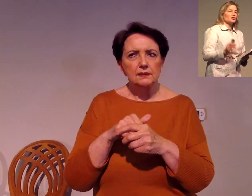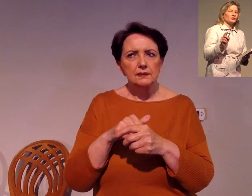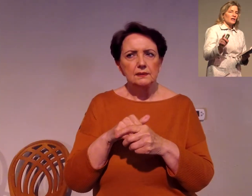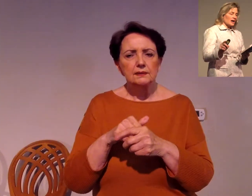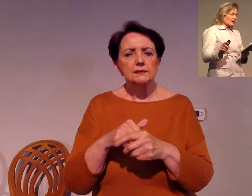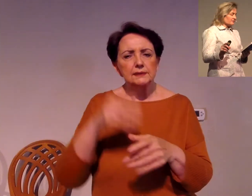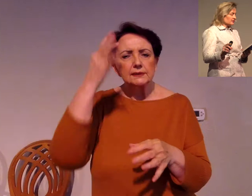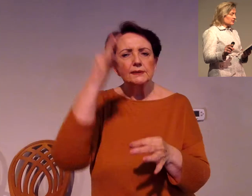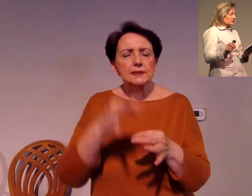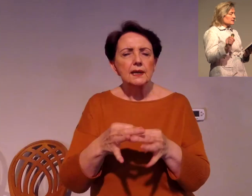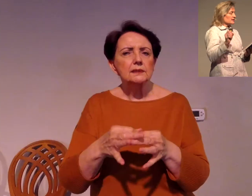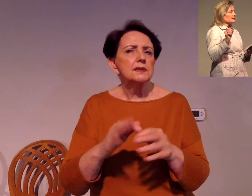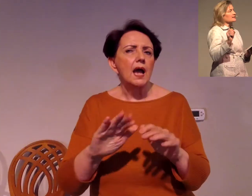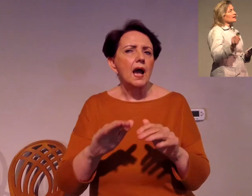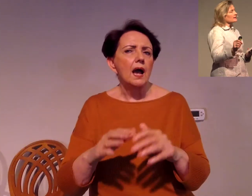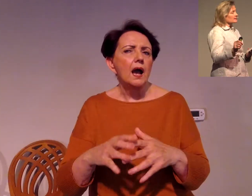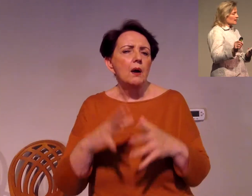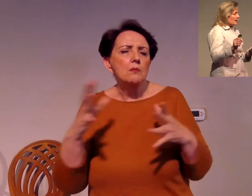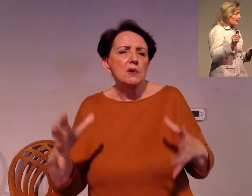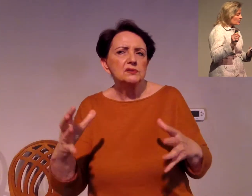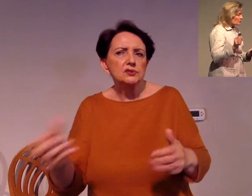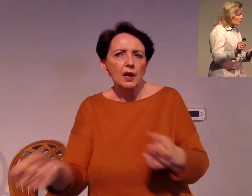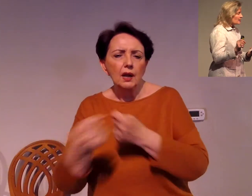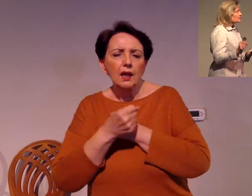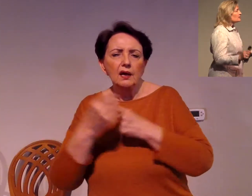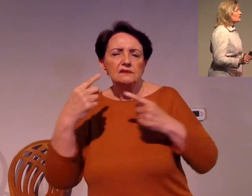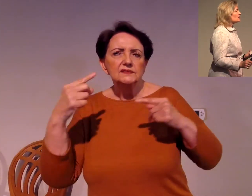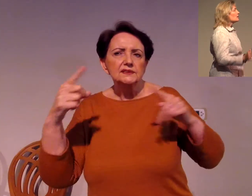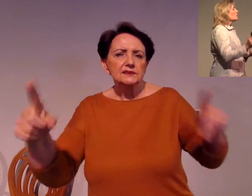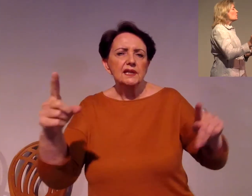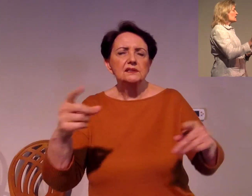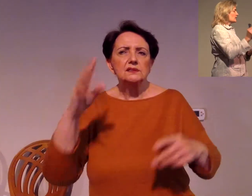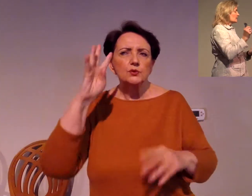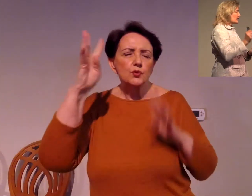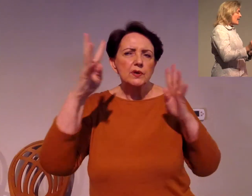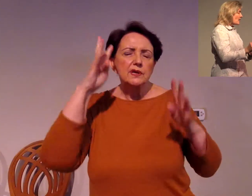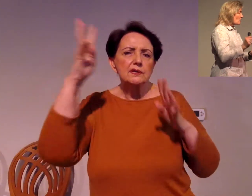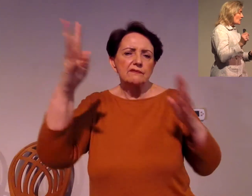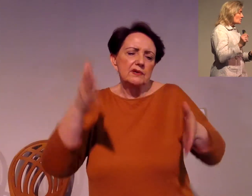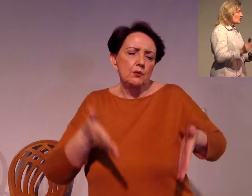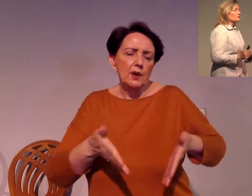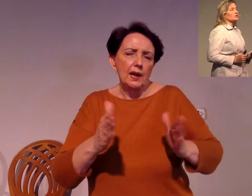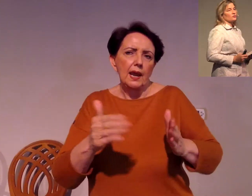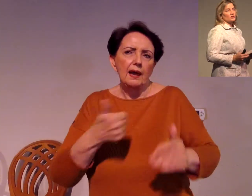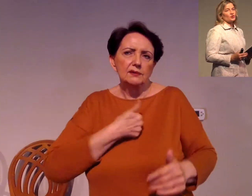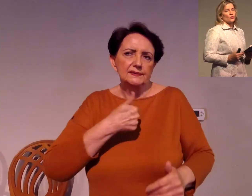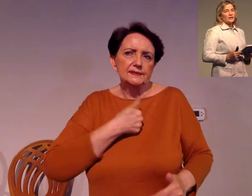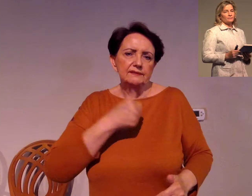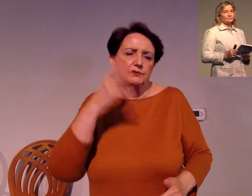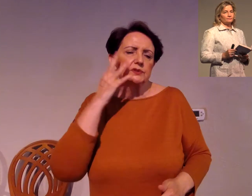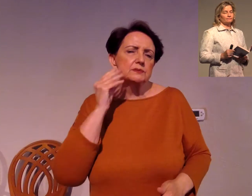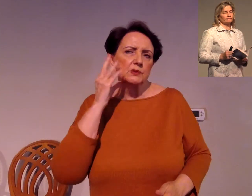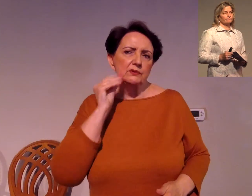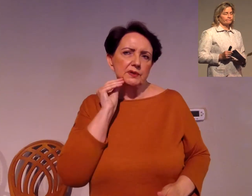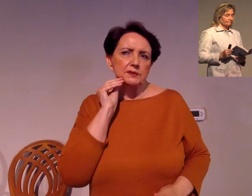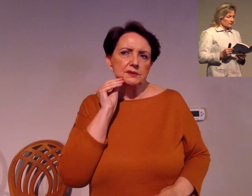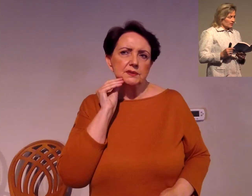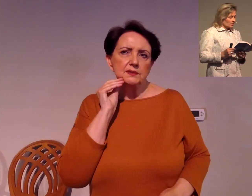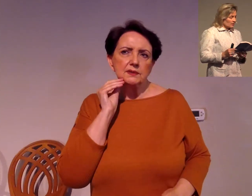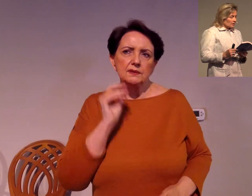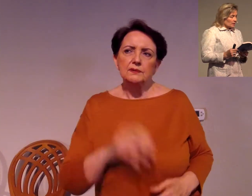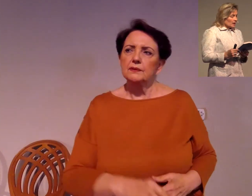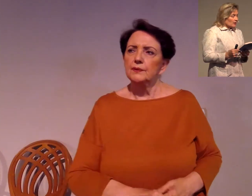how much love, success, and creativity we allow ourselves to enjoy.